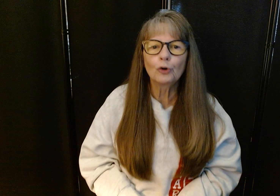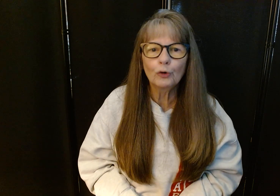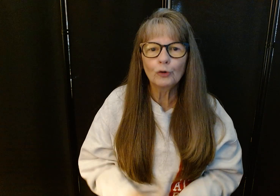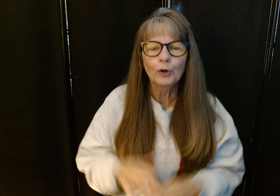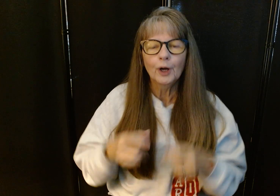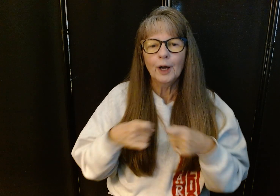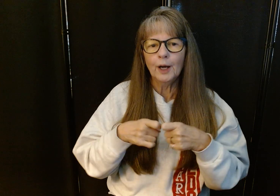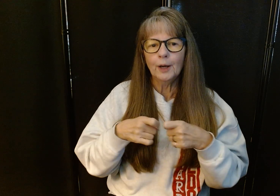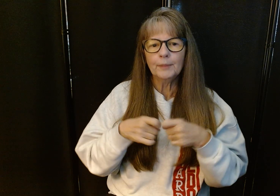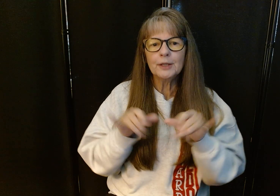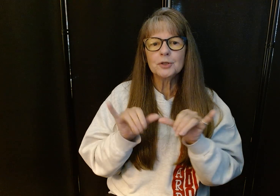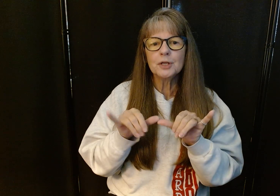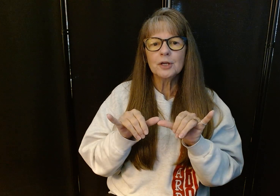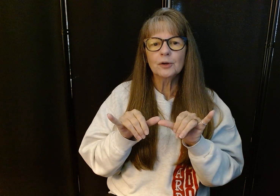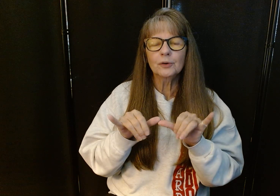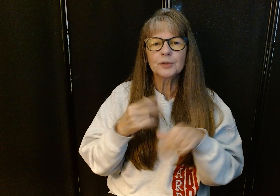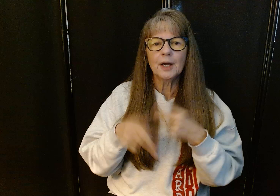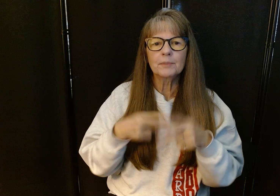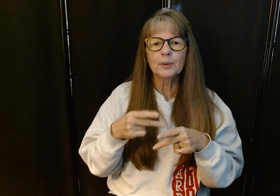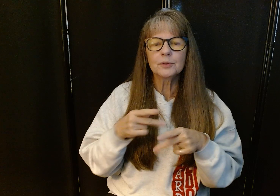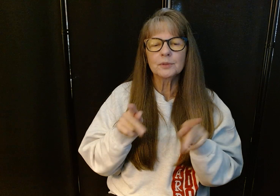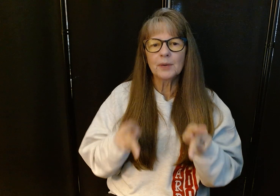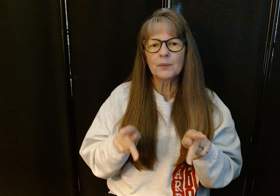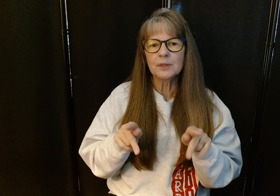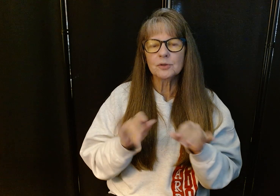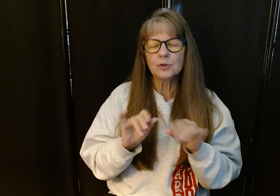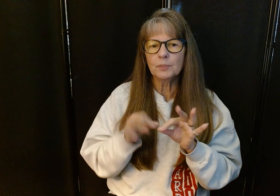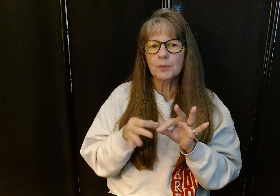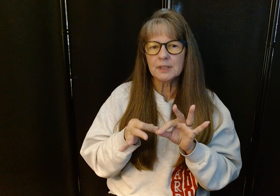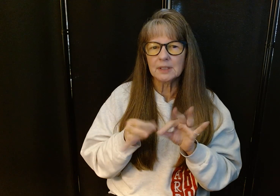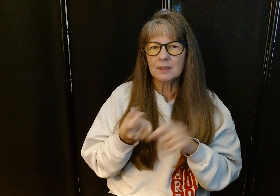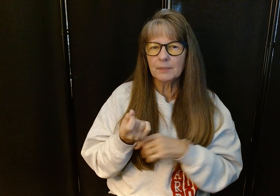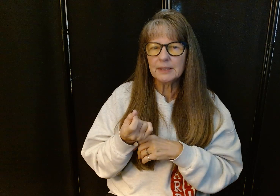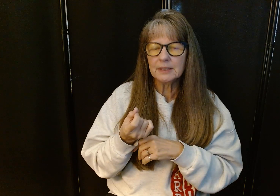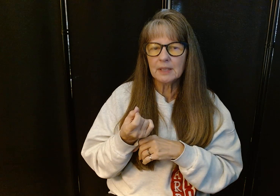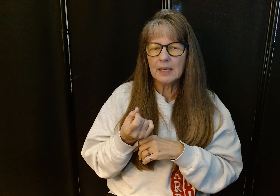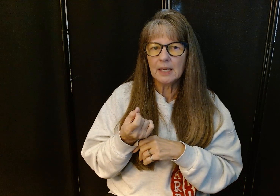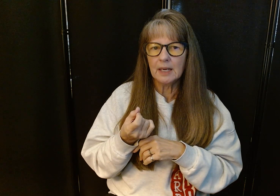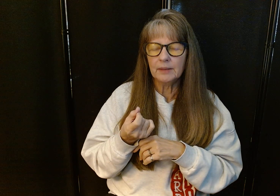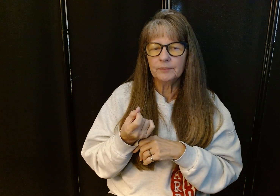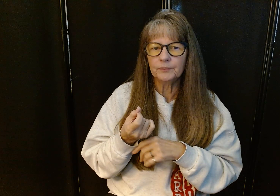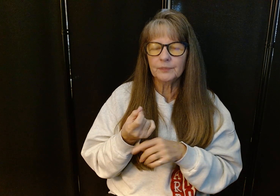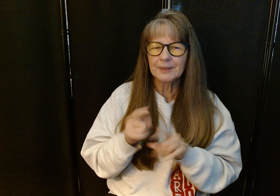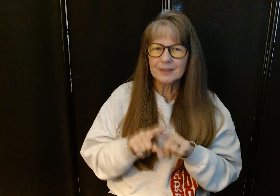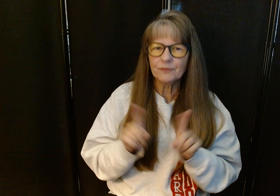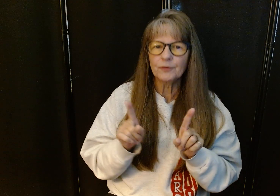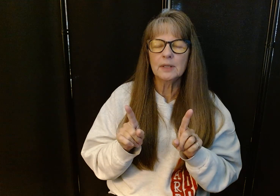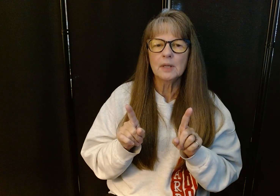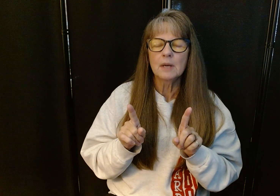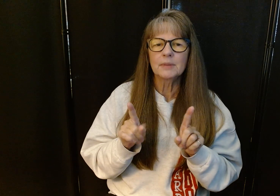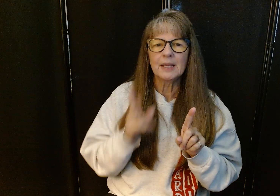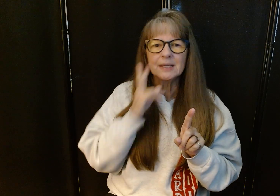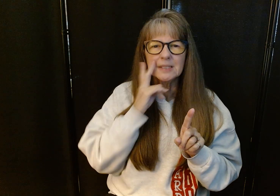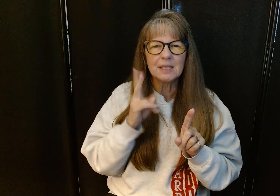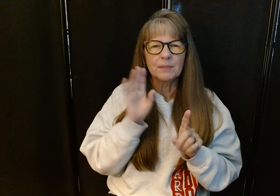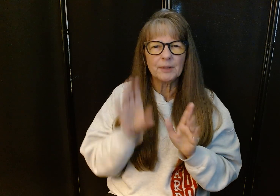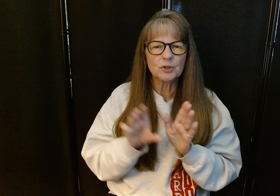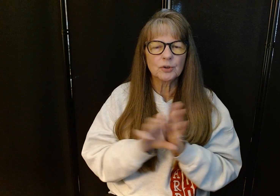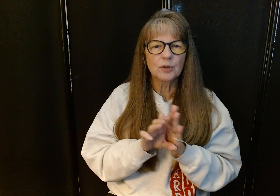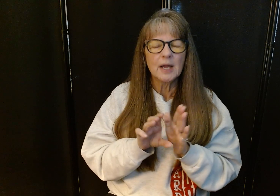electrical engineer type person, when I would interpret it, it's a little bit different, but they can see the picture. And